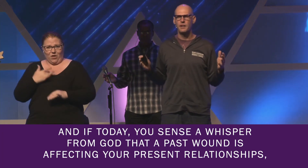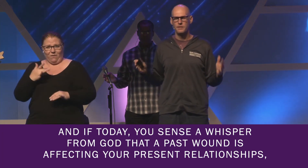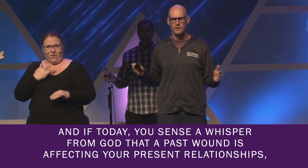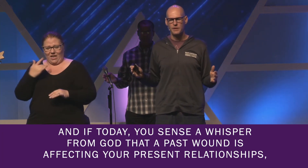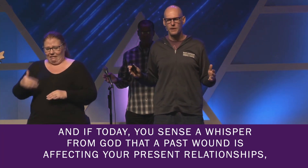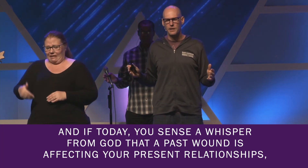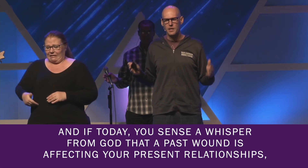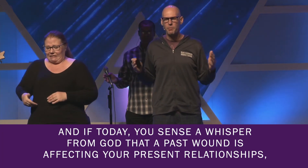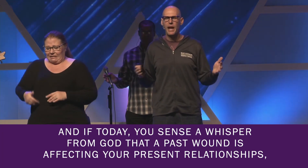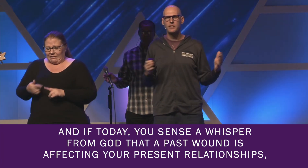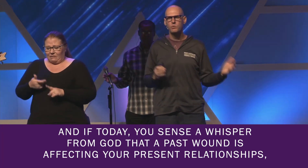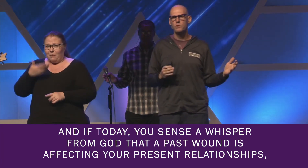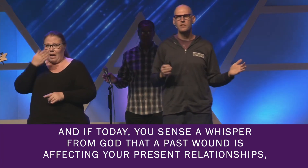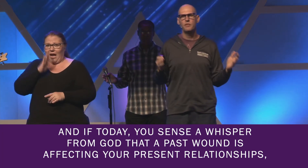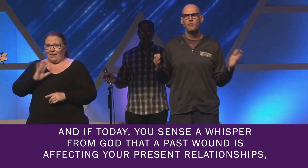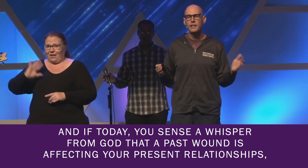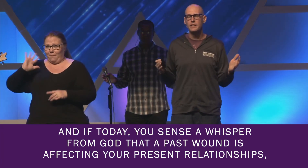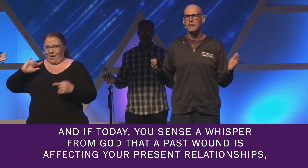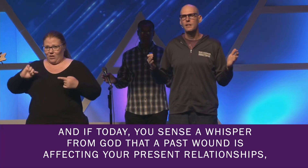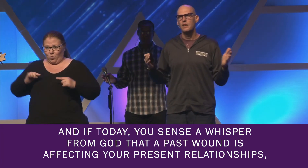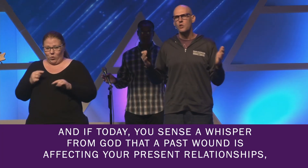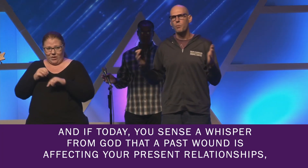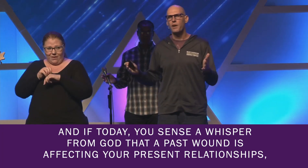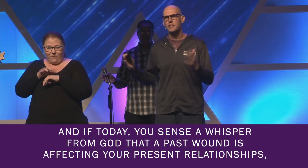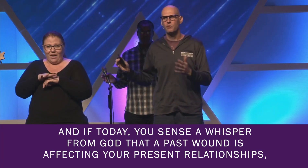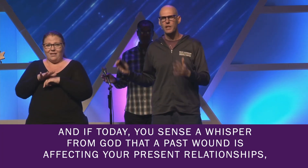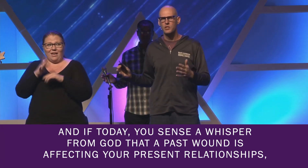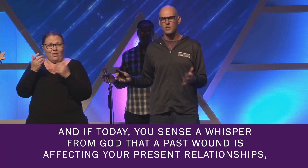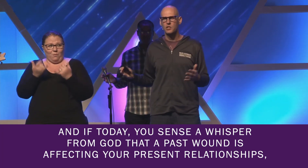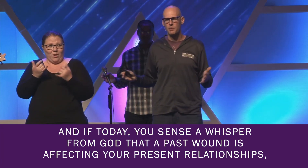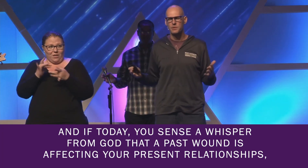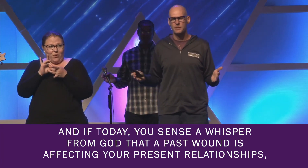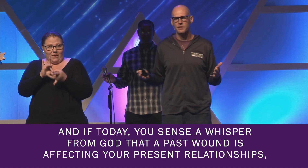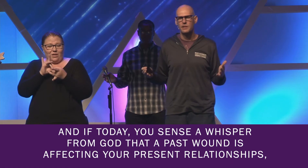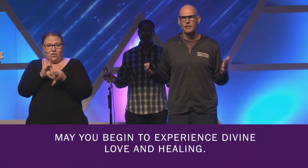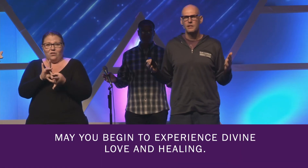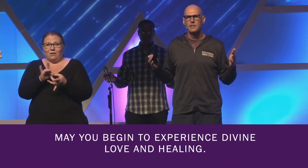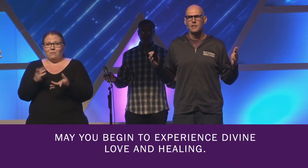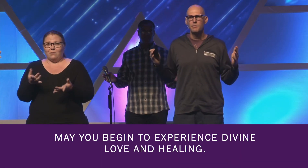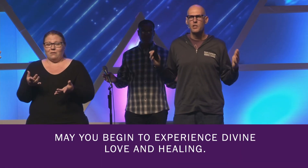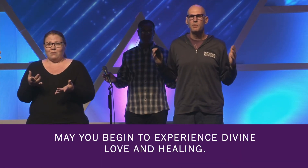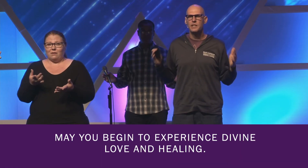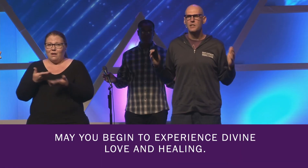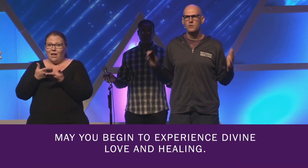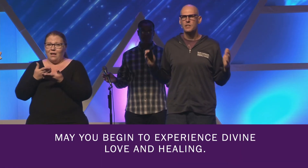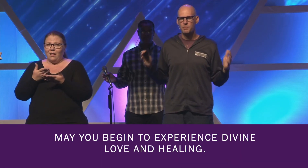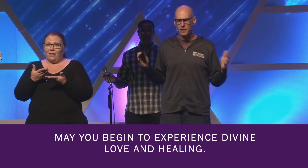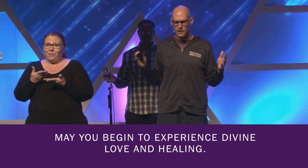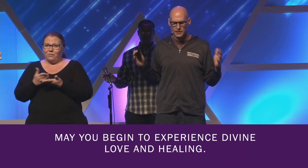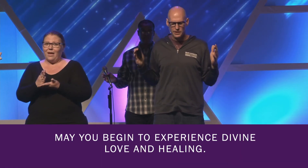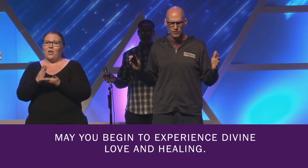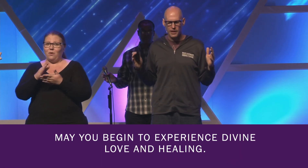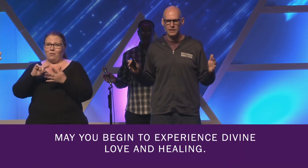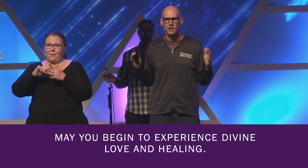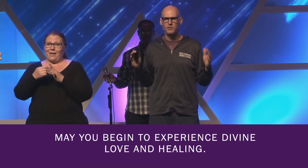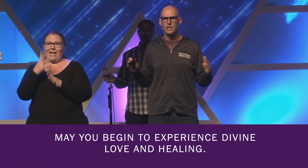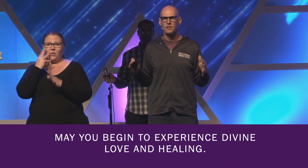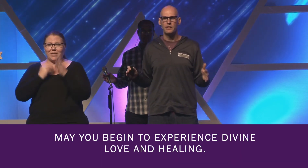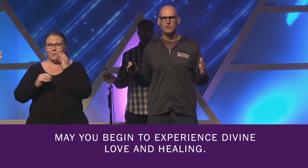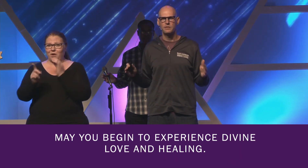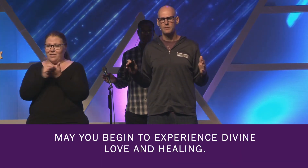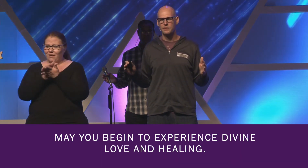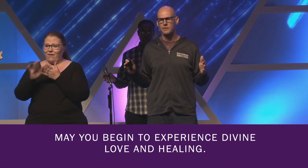God that a past wound is affecting your present relationships, may you begin to experience divine love